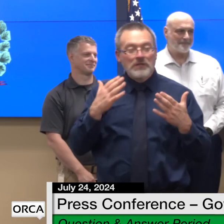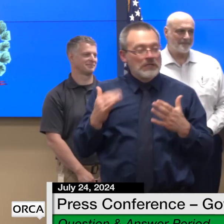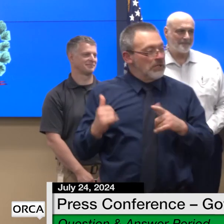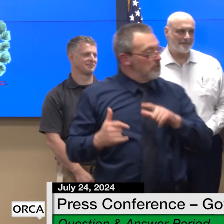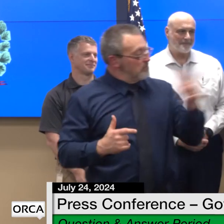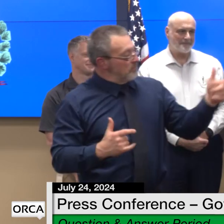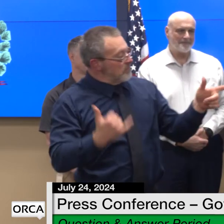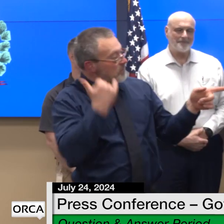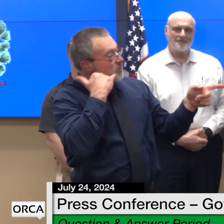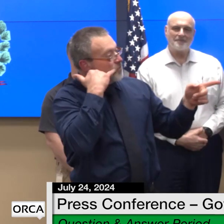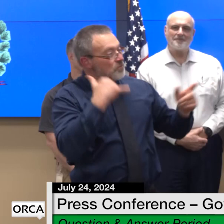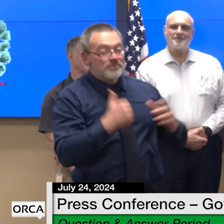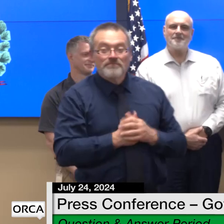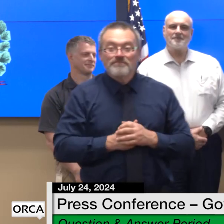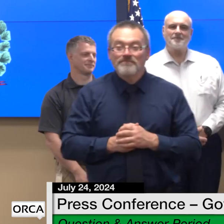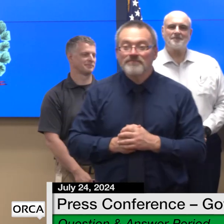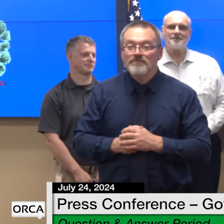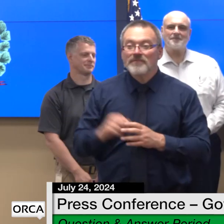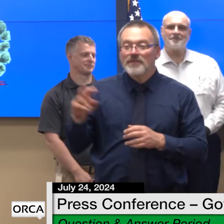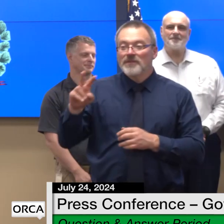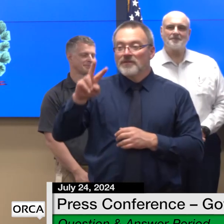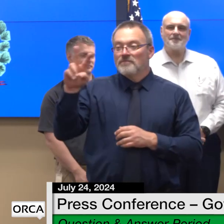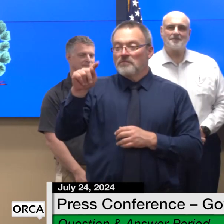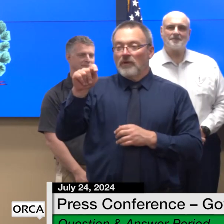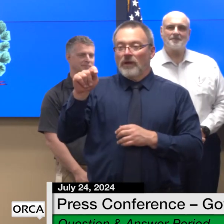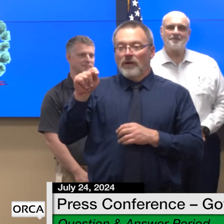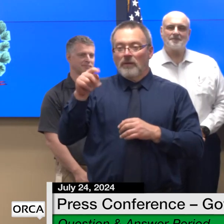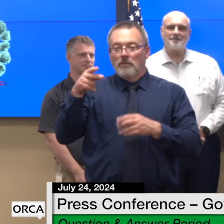Lola, Vermont Public.